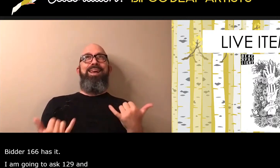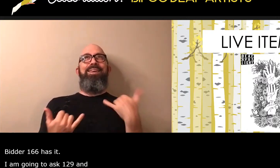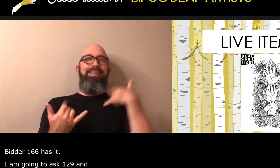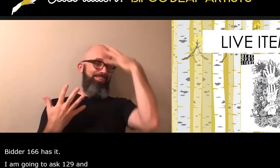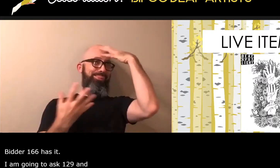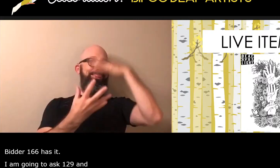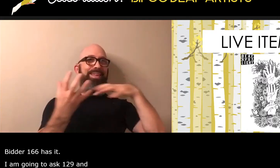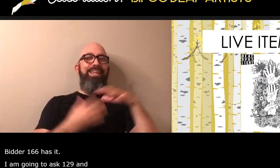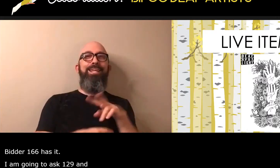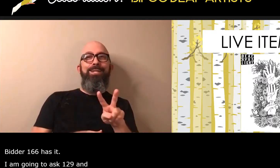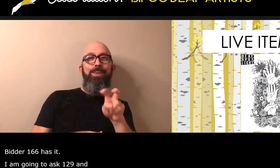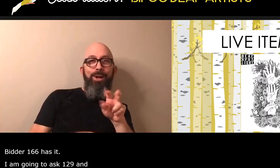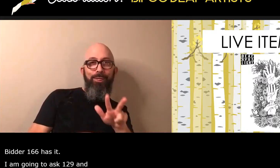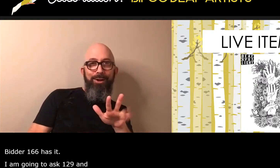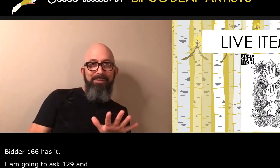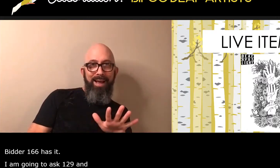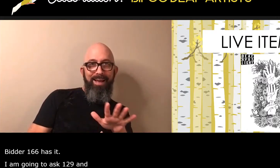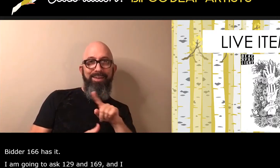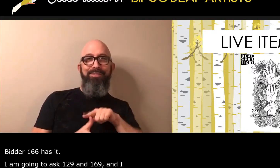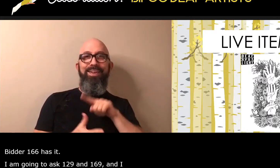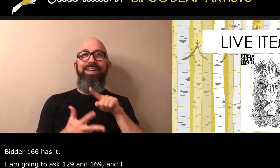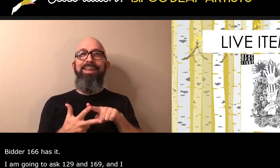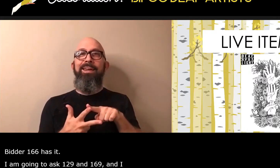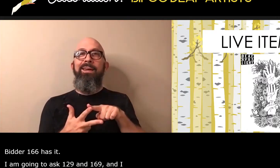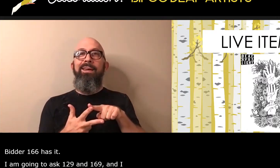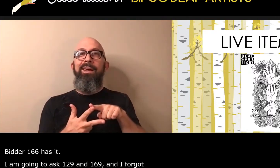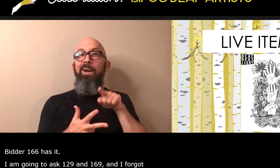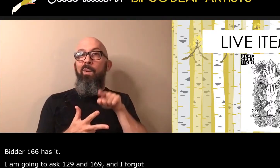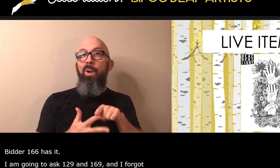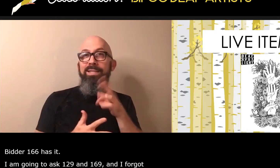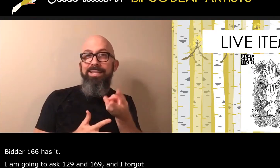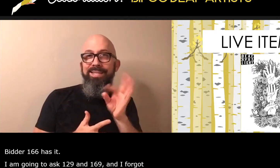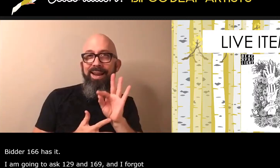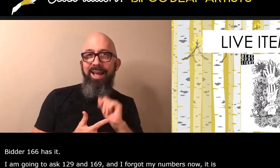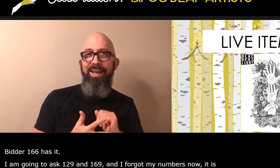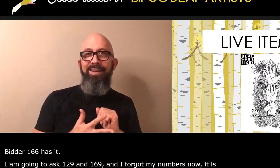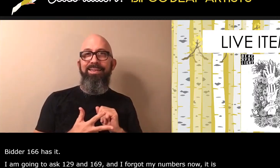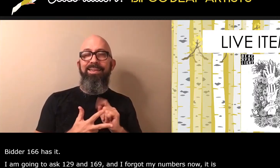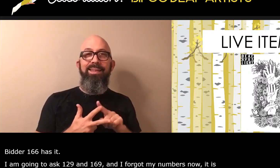And I forgot my numbers now. It's all the jumble. 235,